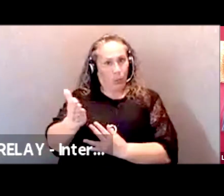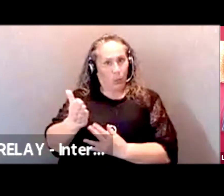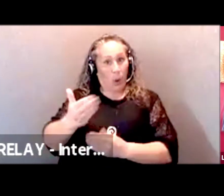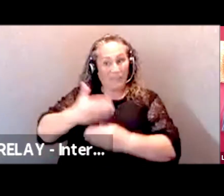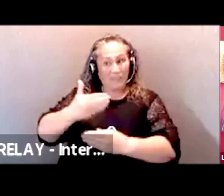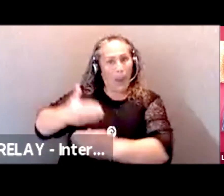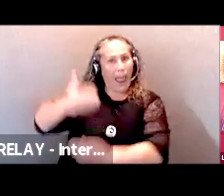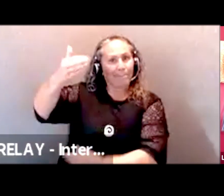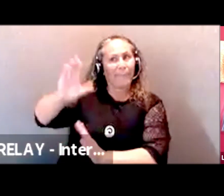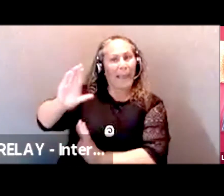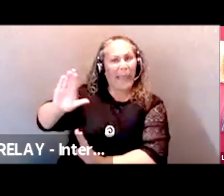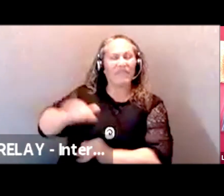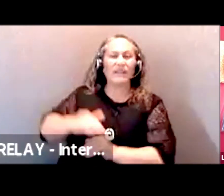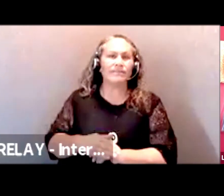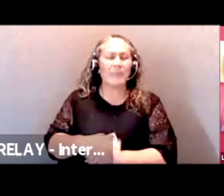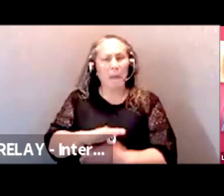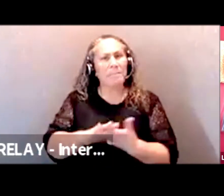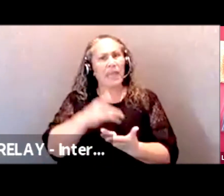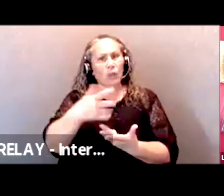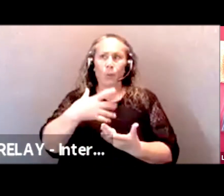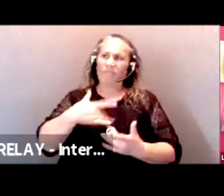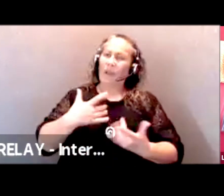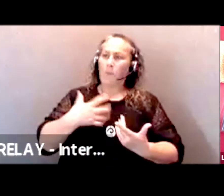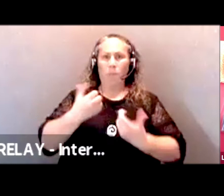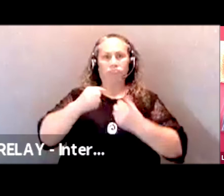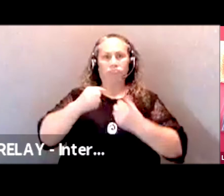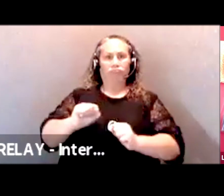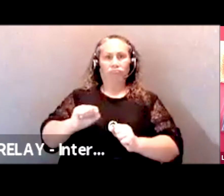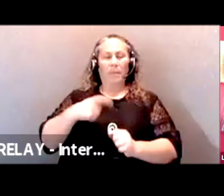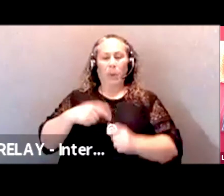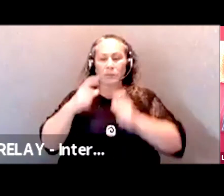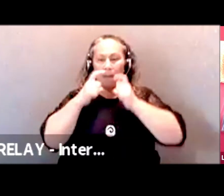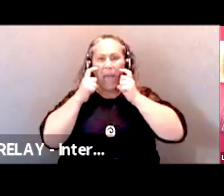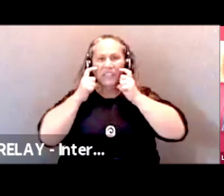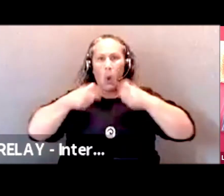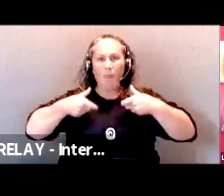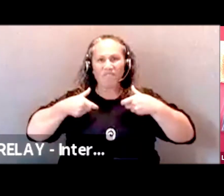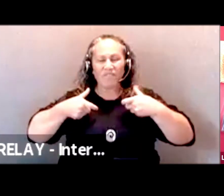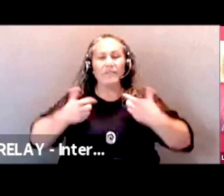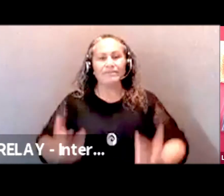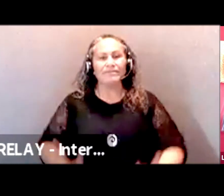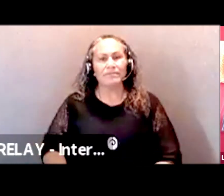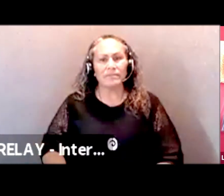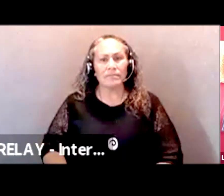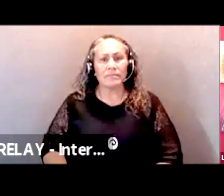way of you feeling more protected because they don't have the mask on. I have seen masks that have a